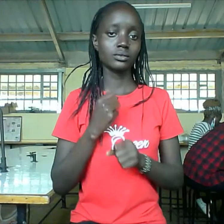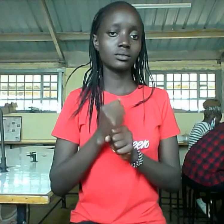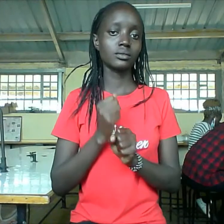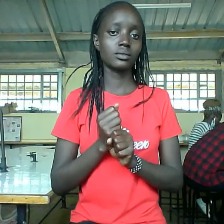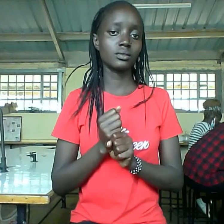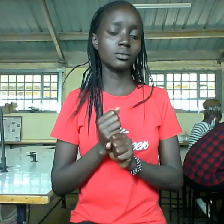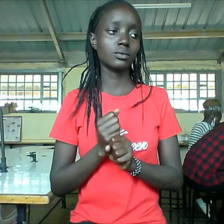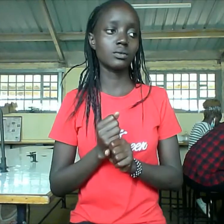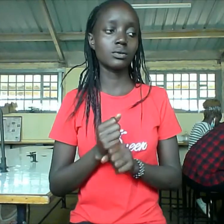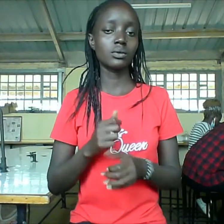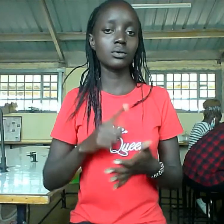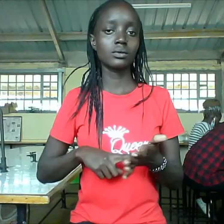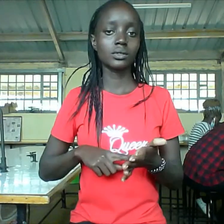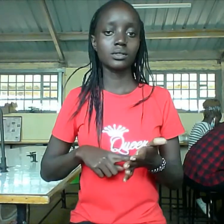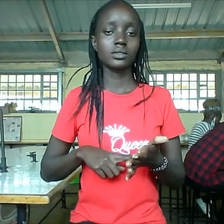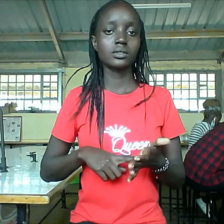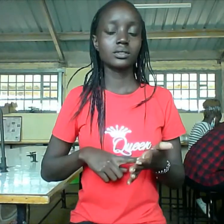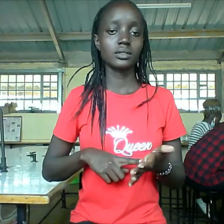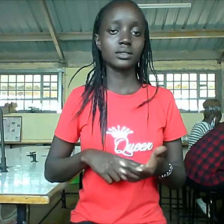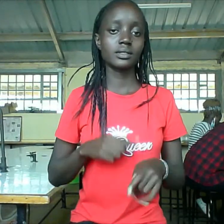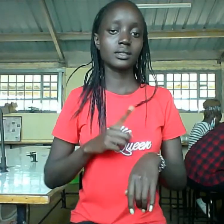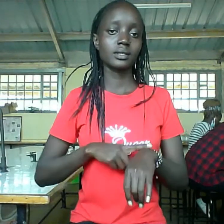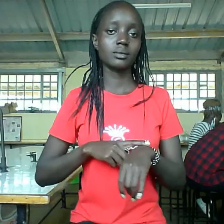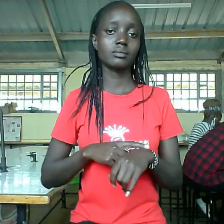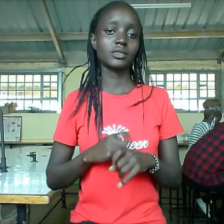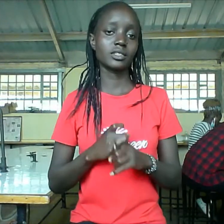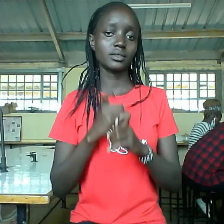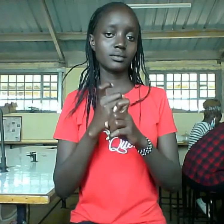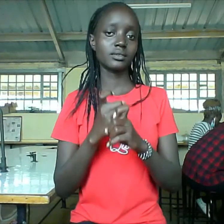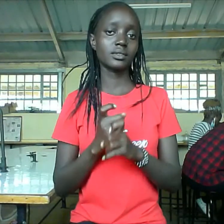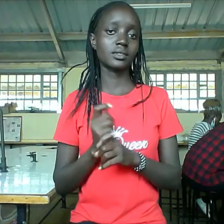the reward comes, Isaac felt that it